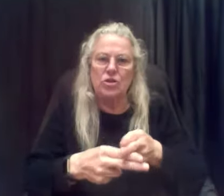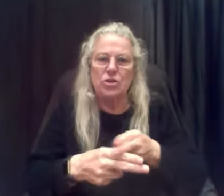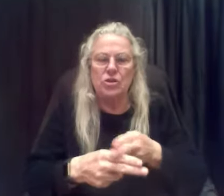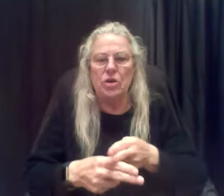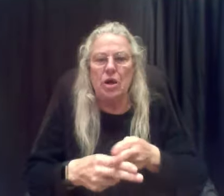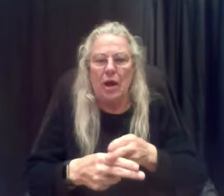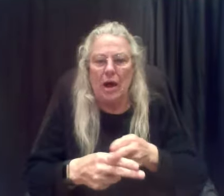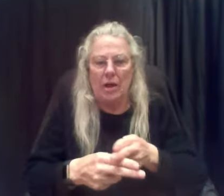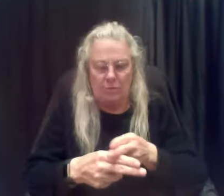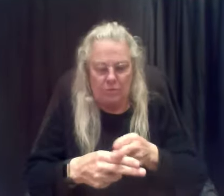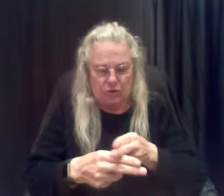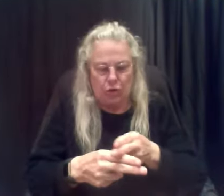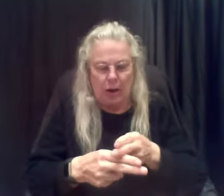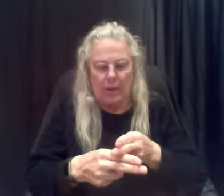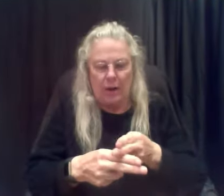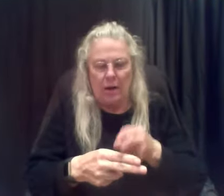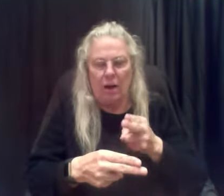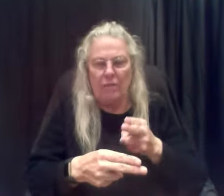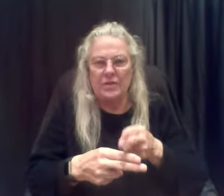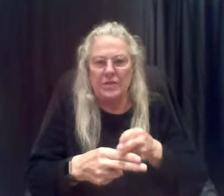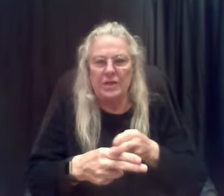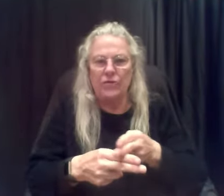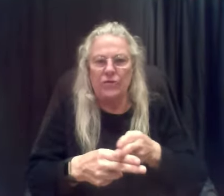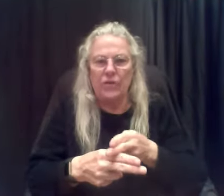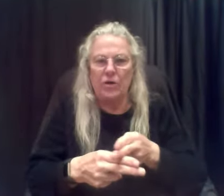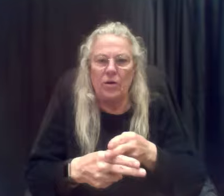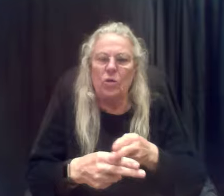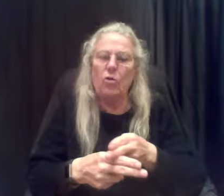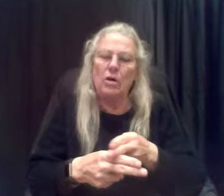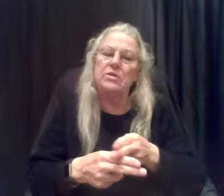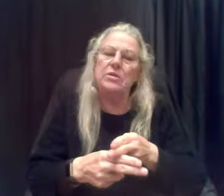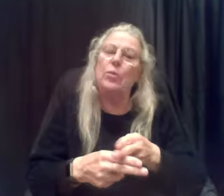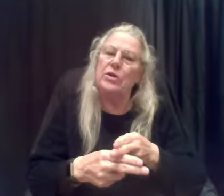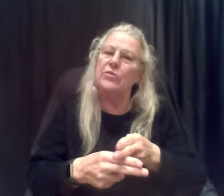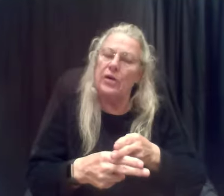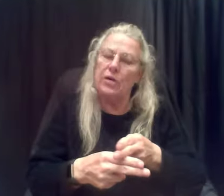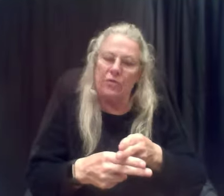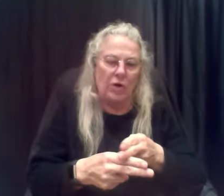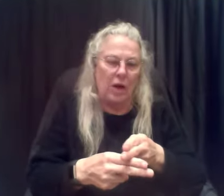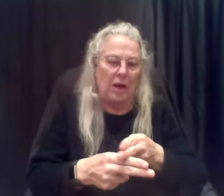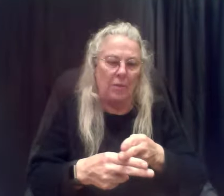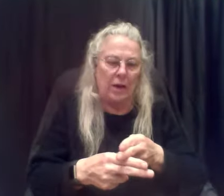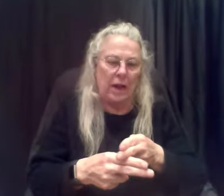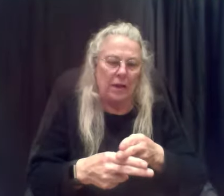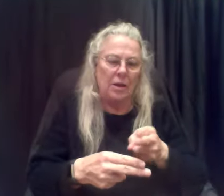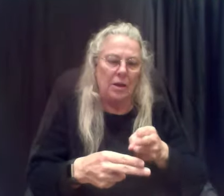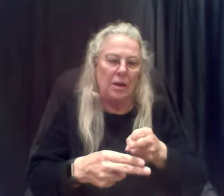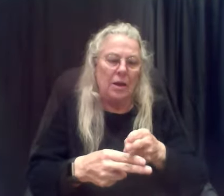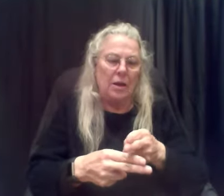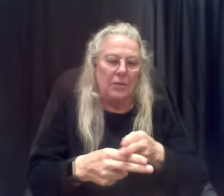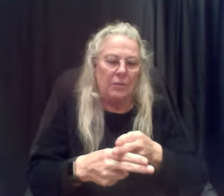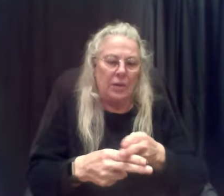a scraping of the center finger across the pointer finger of your non-dominant hand.